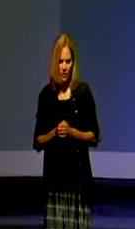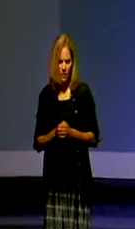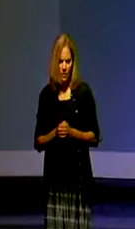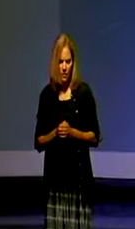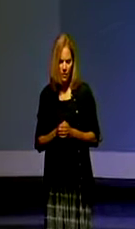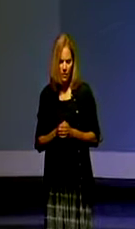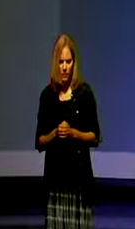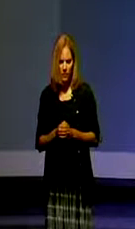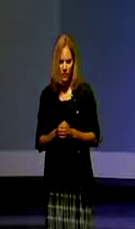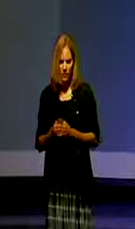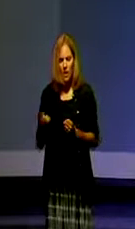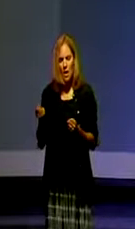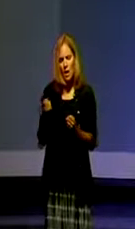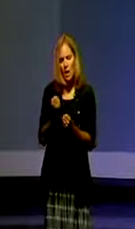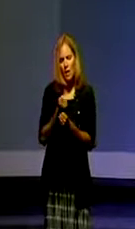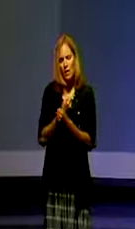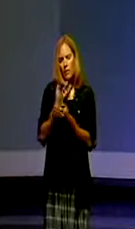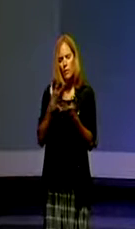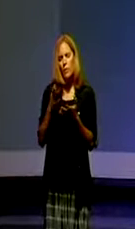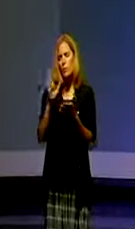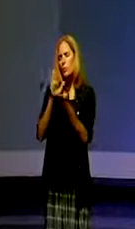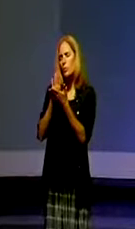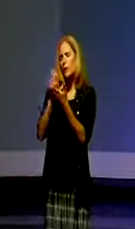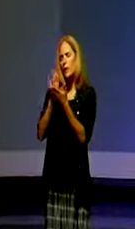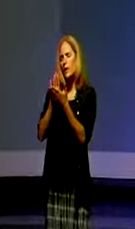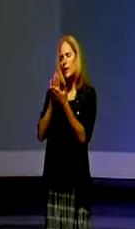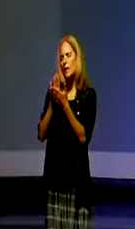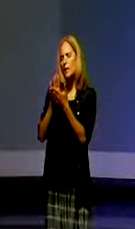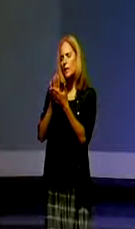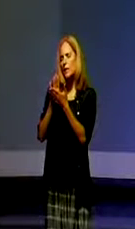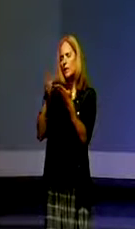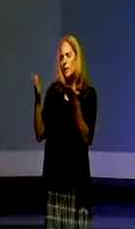here to praise, to lift our voices up